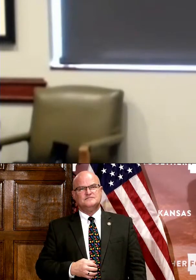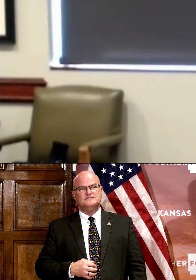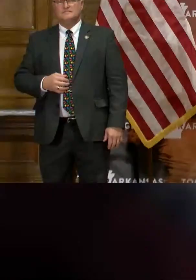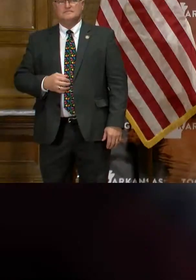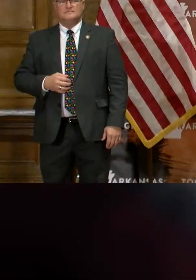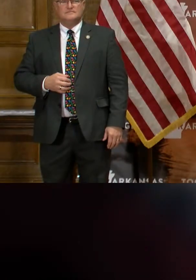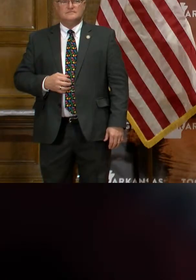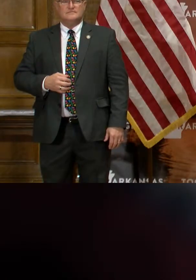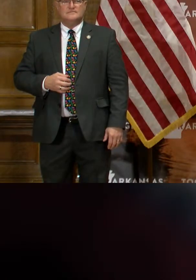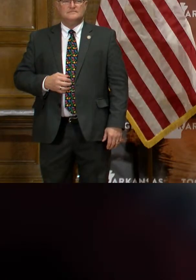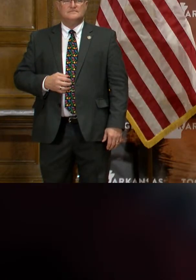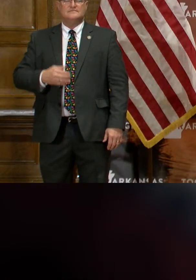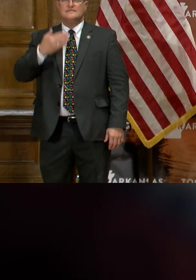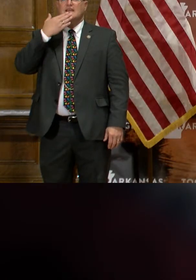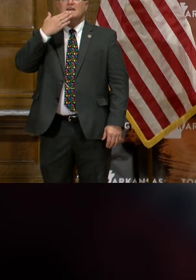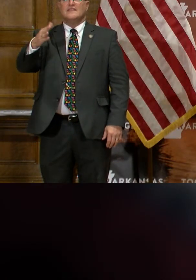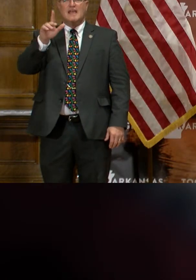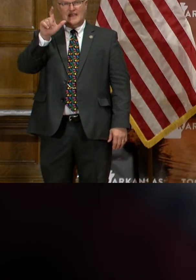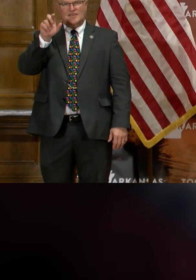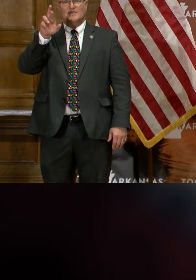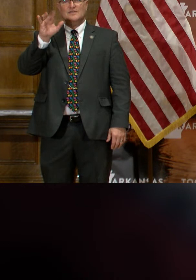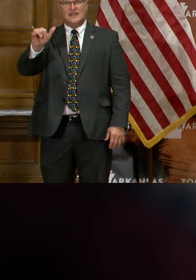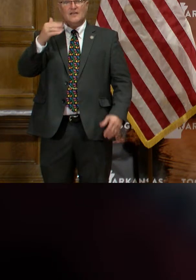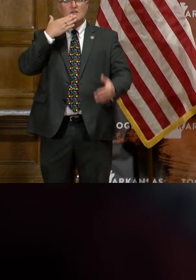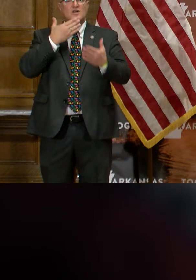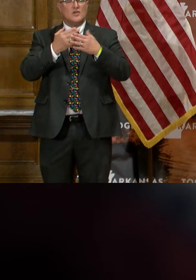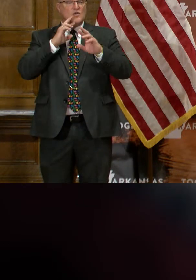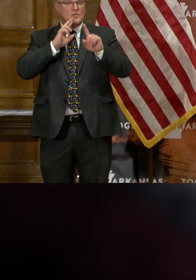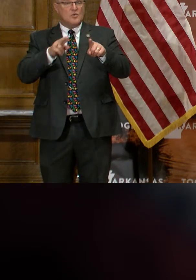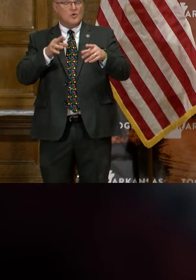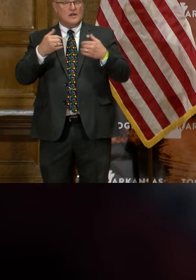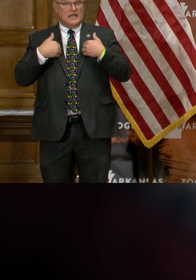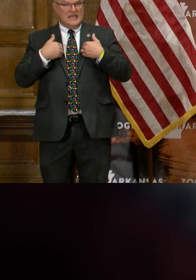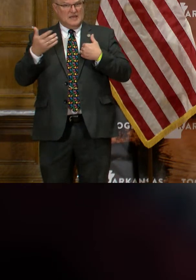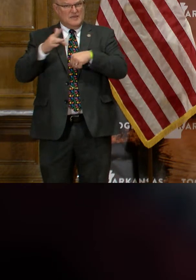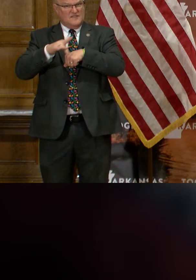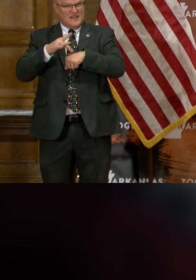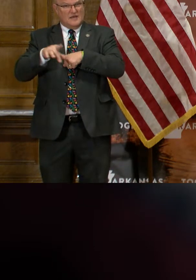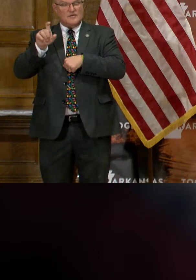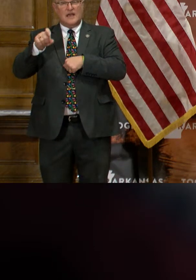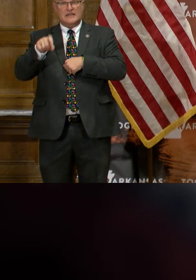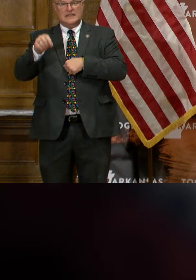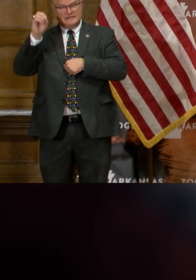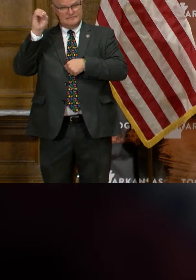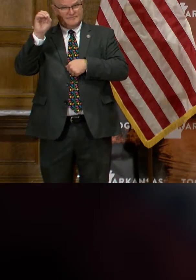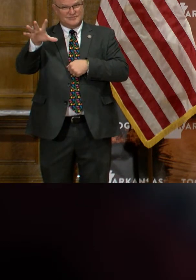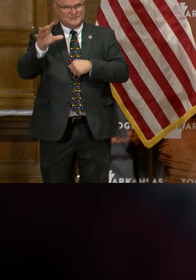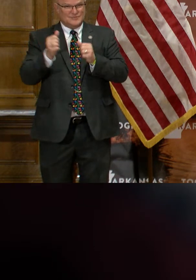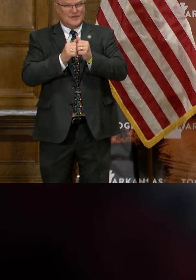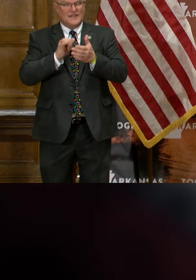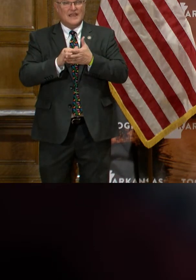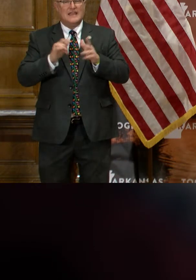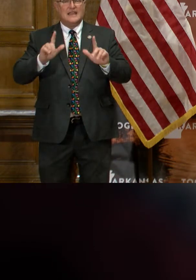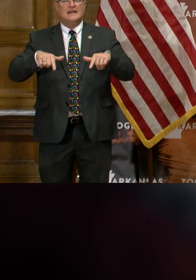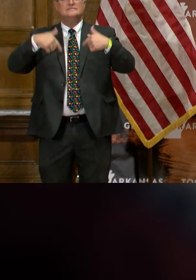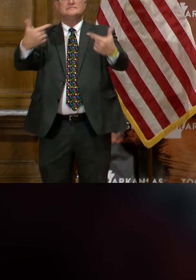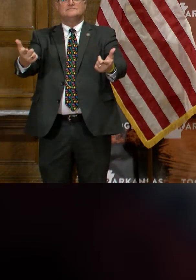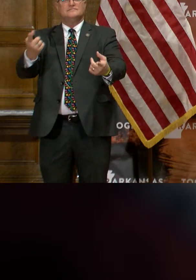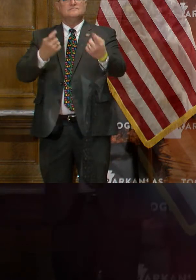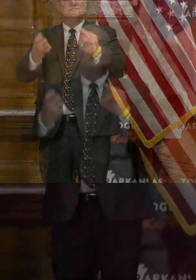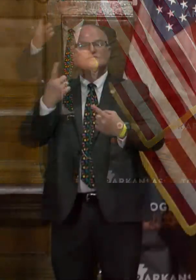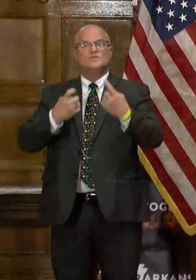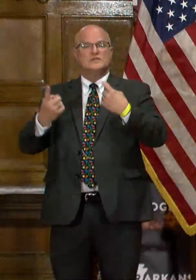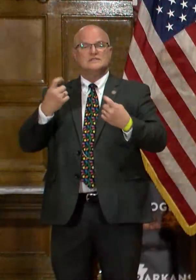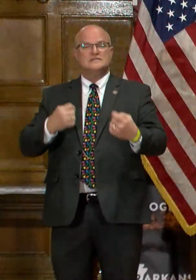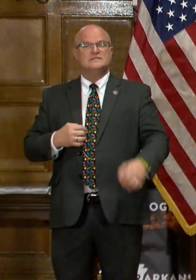you, Larry. A very good report, and you'll be available if there's any questions I need to throw your direction with that. We'll turn it open